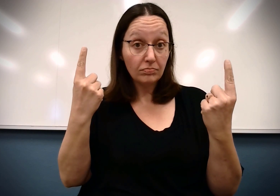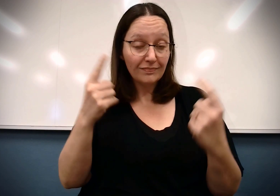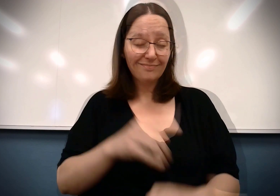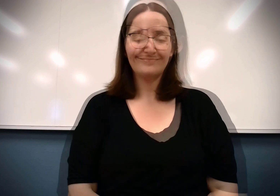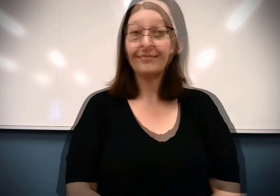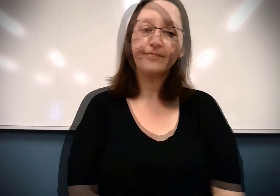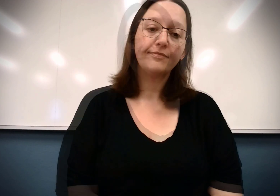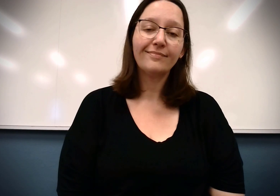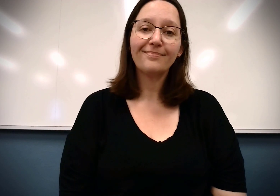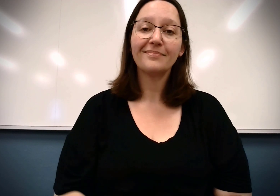cool.